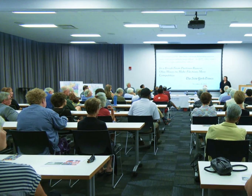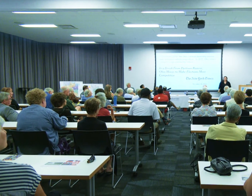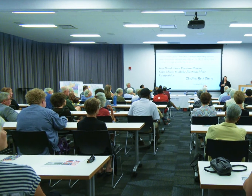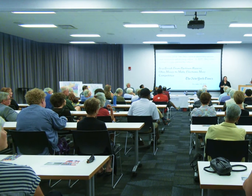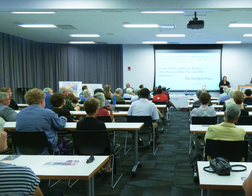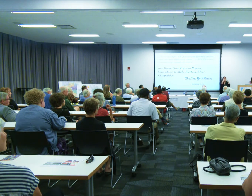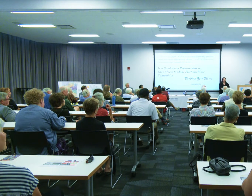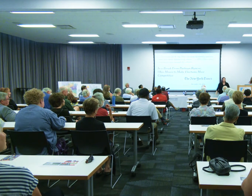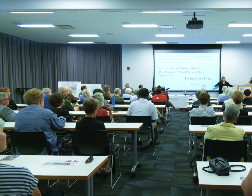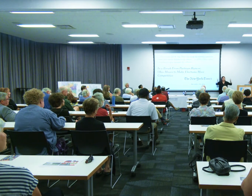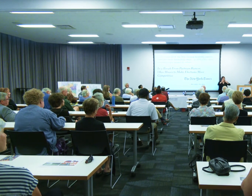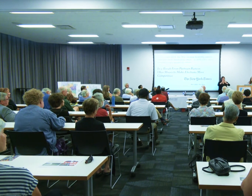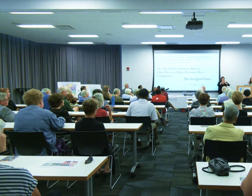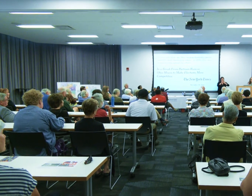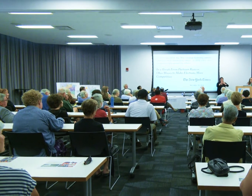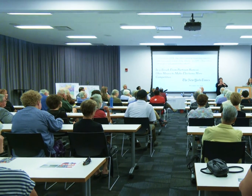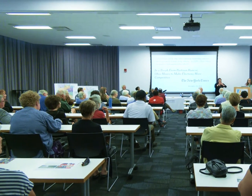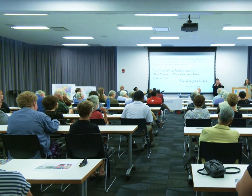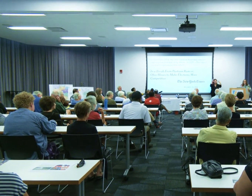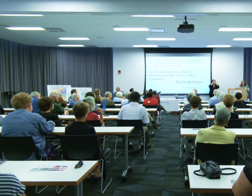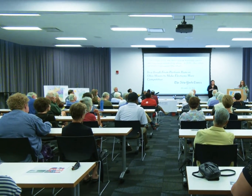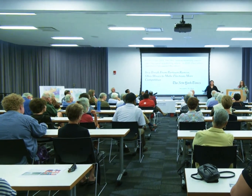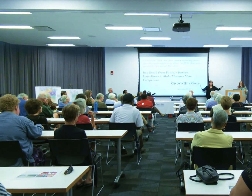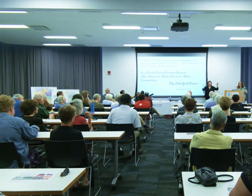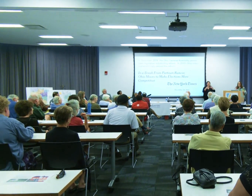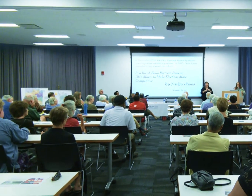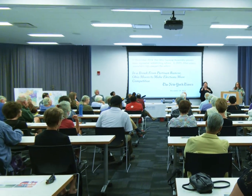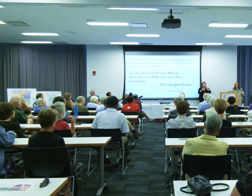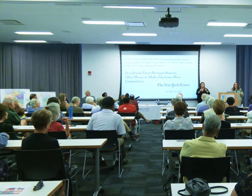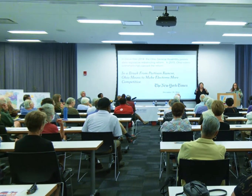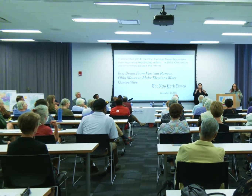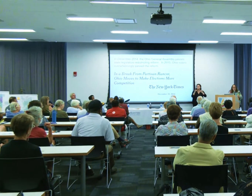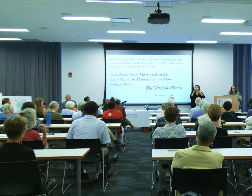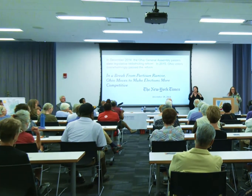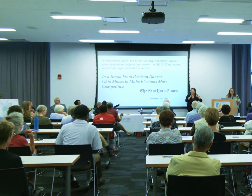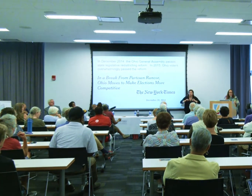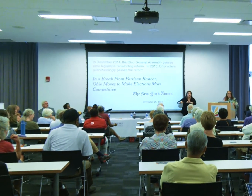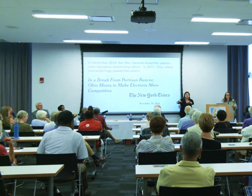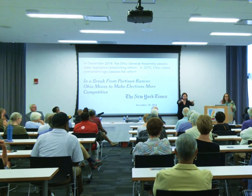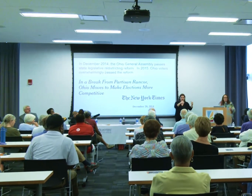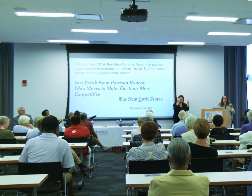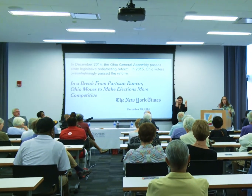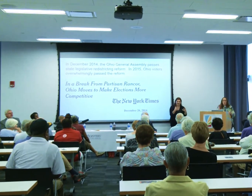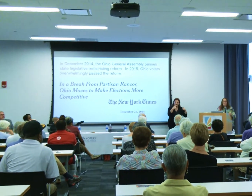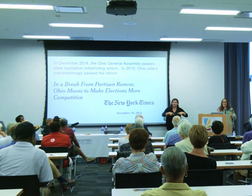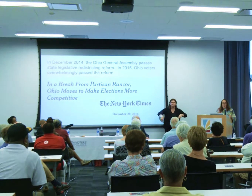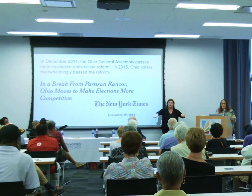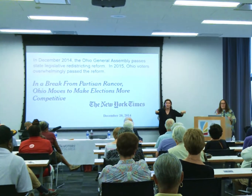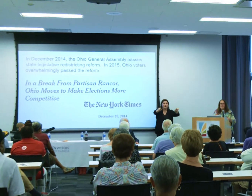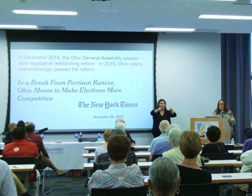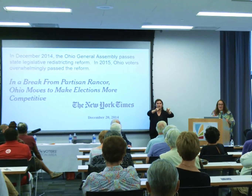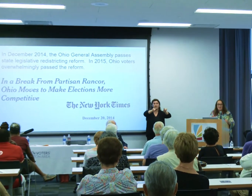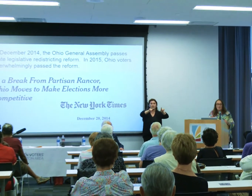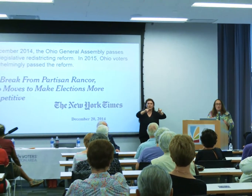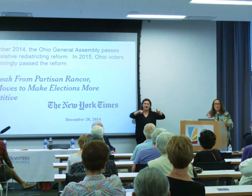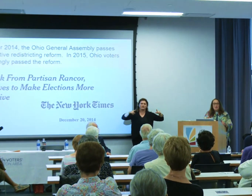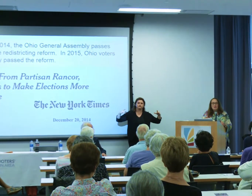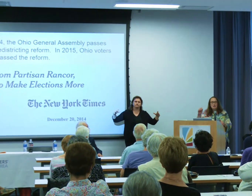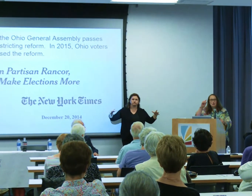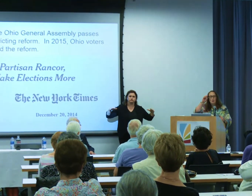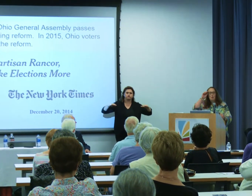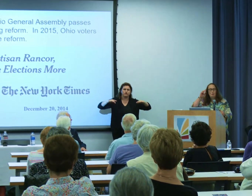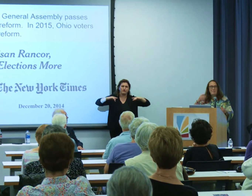incredibly important here is the story of people like you and many of you in this room who have come